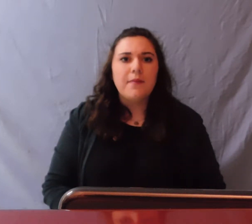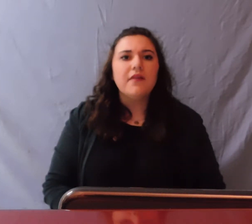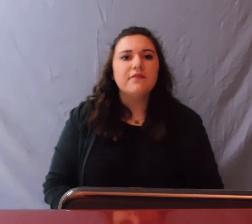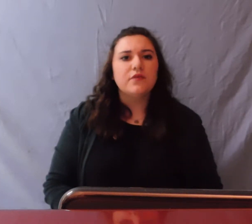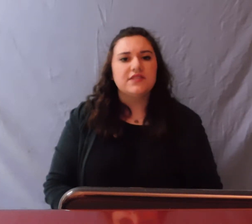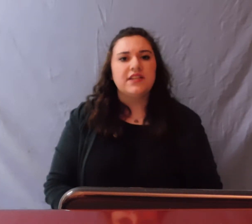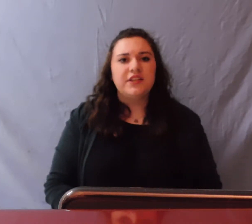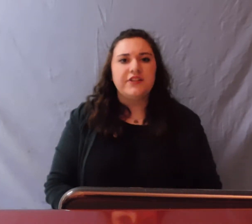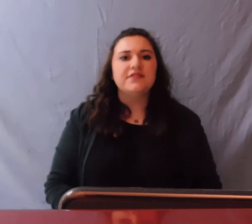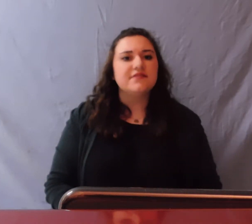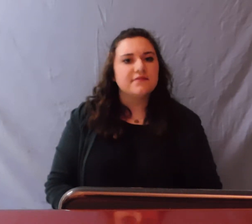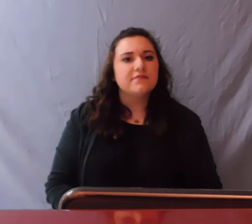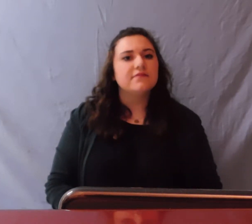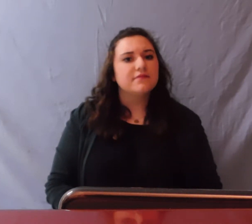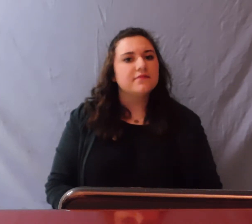About 14 years.